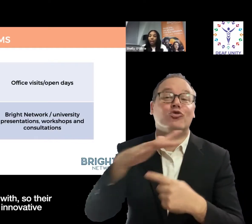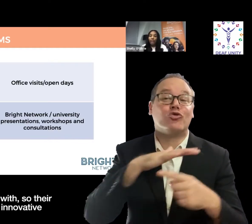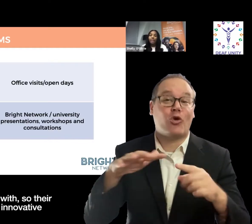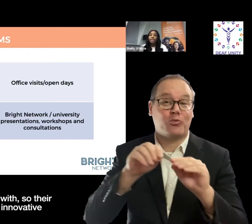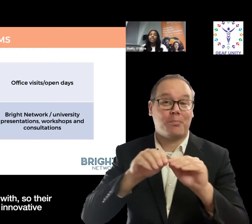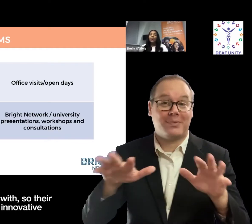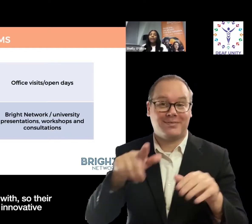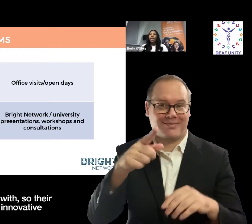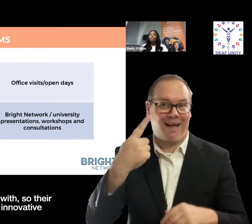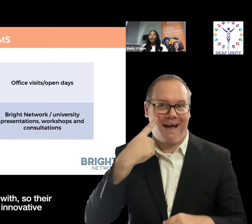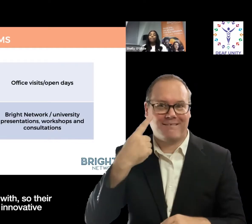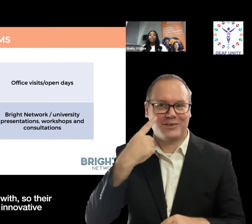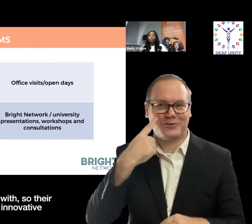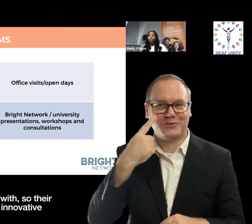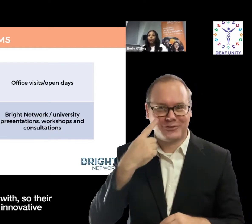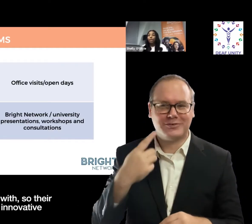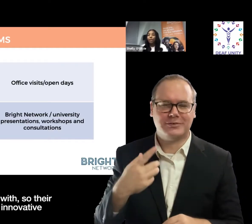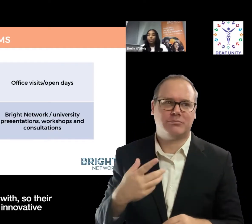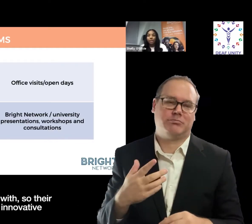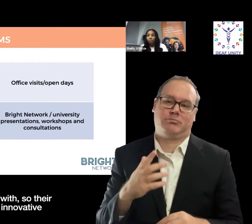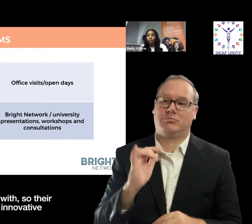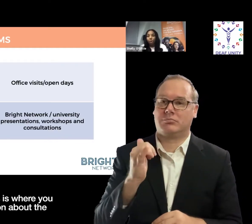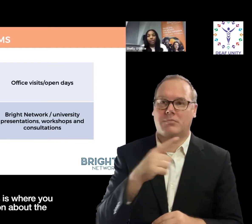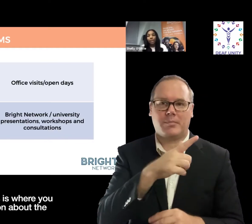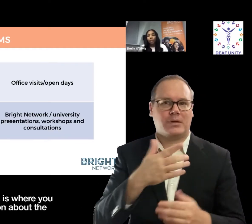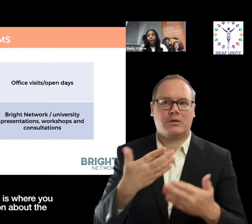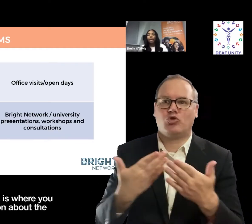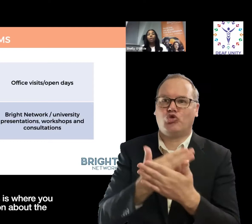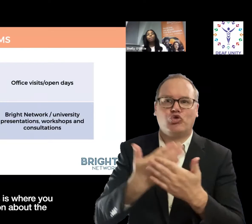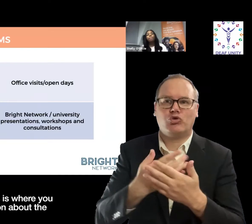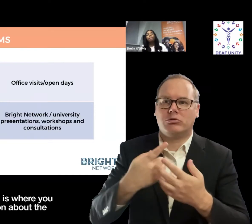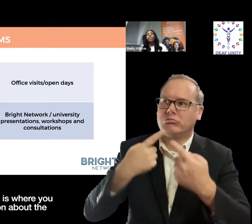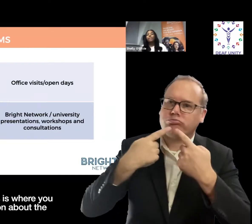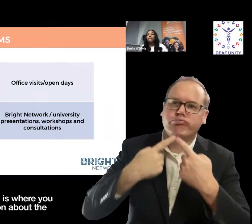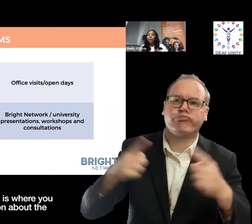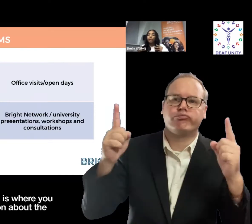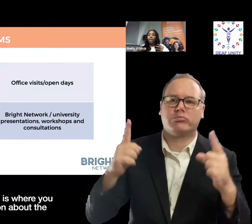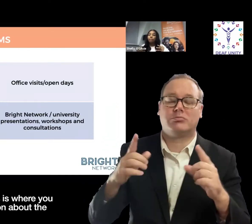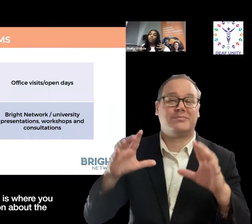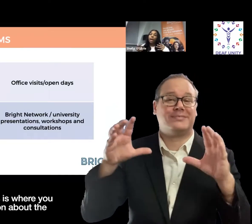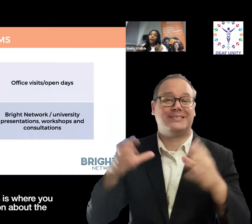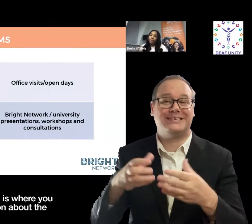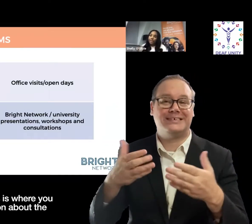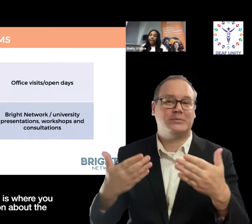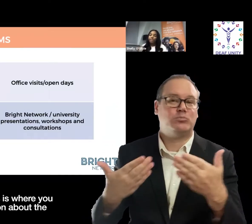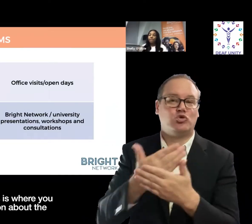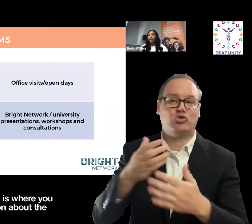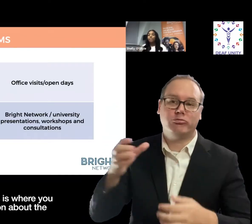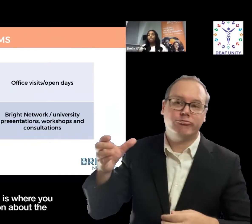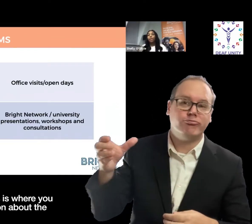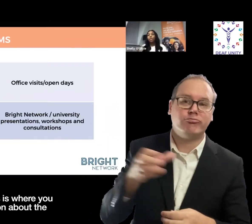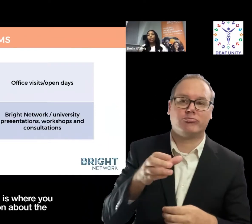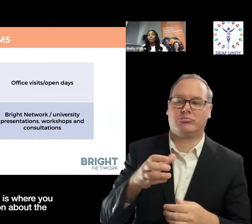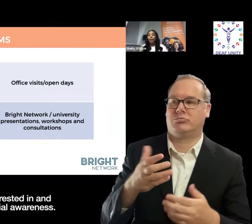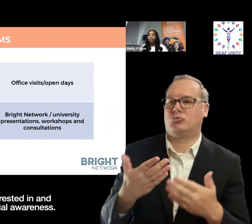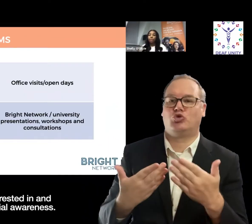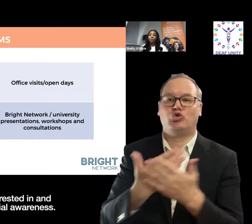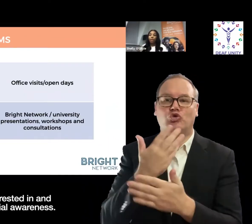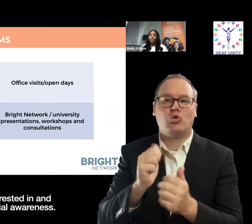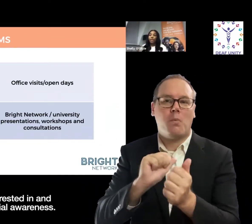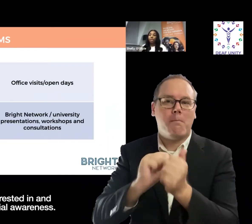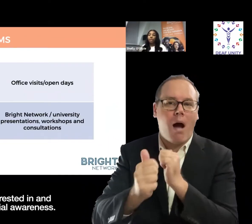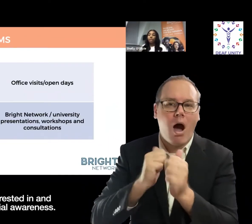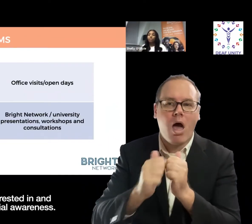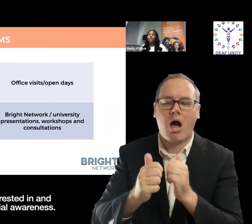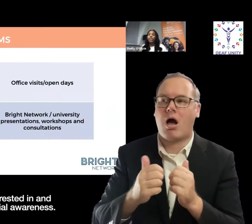their clients, perhaps there's a brand new innovative project that they're working on. This is where you get the most up-to-date information about the